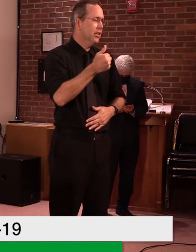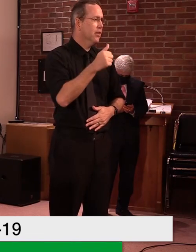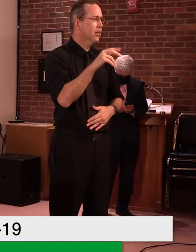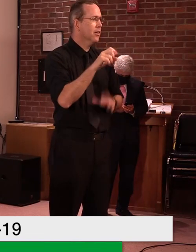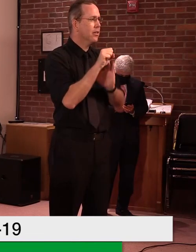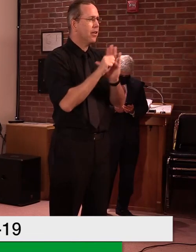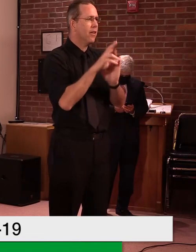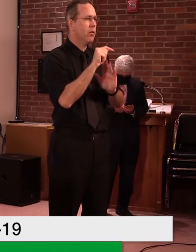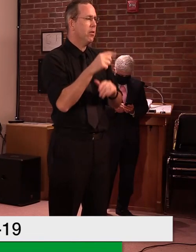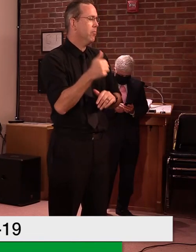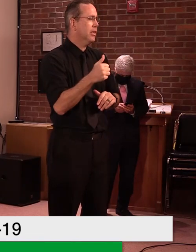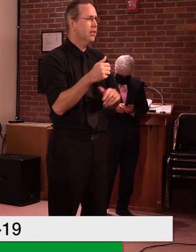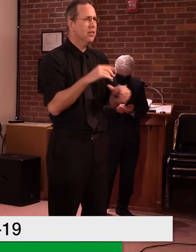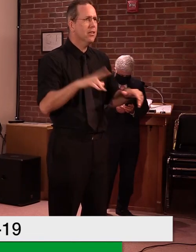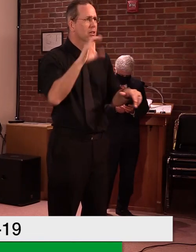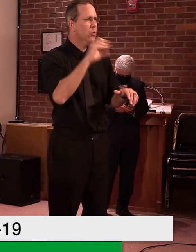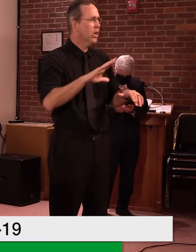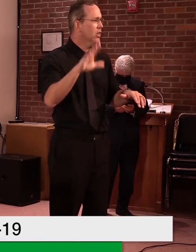way.